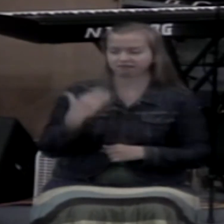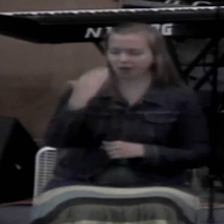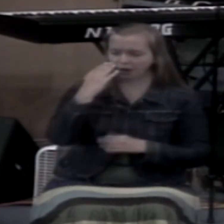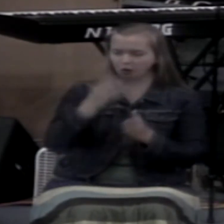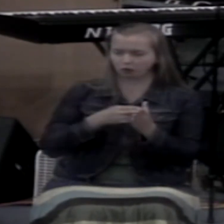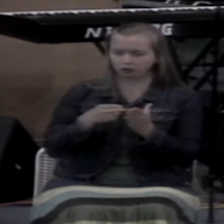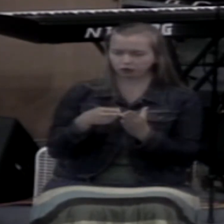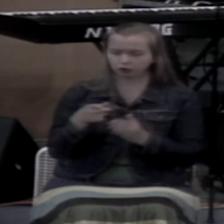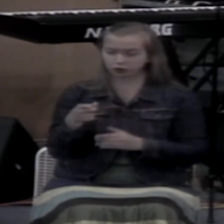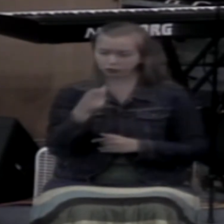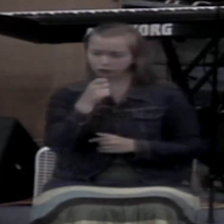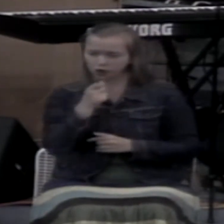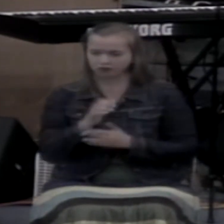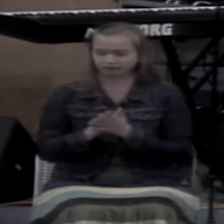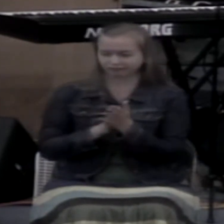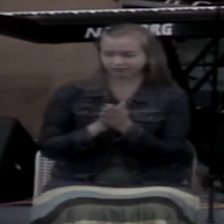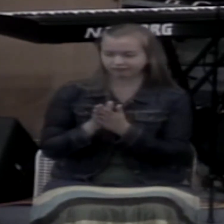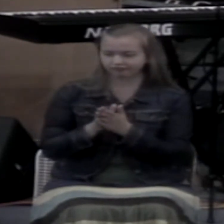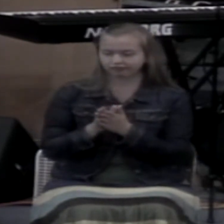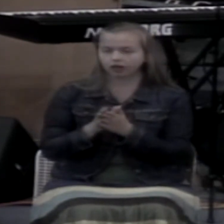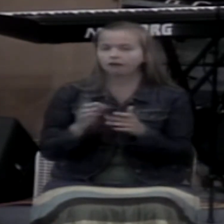in it.